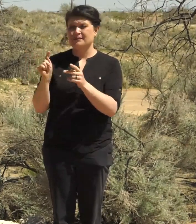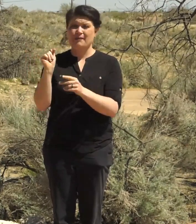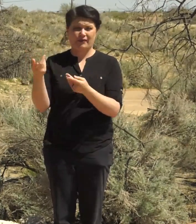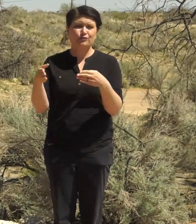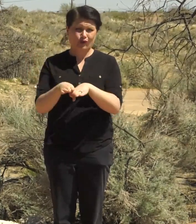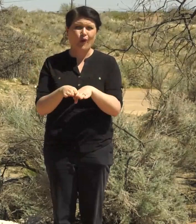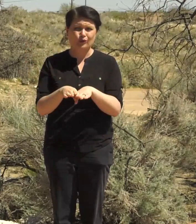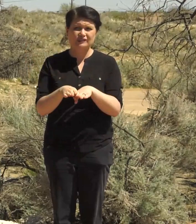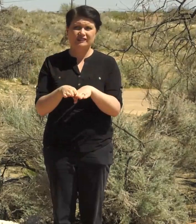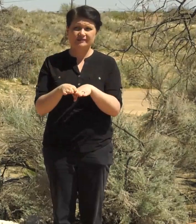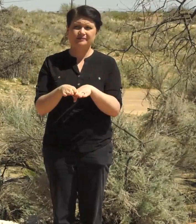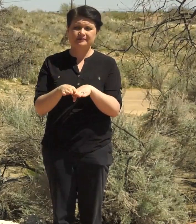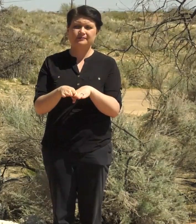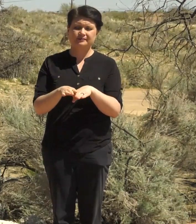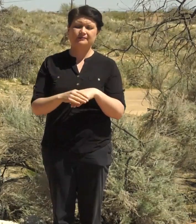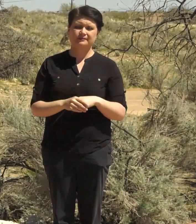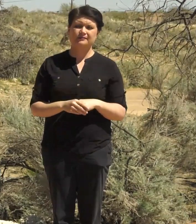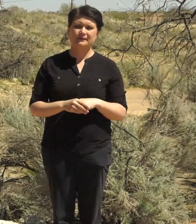as well.